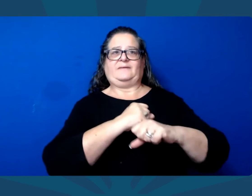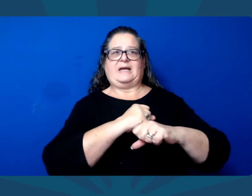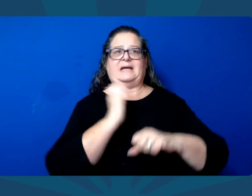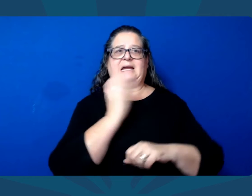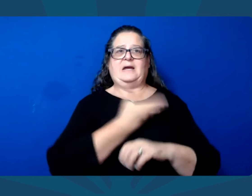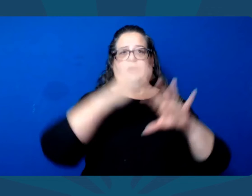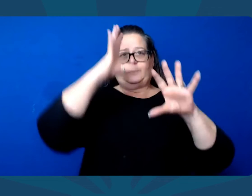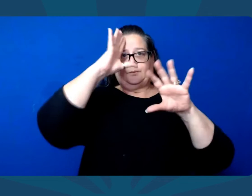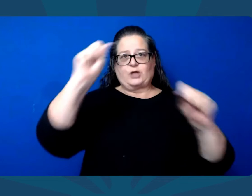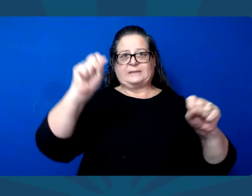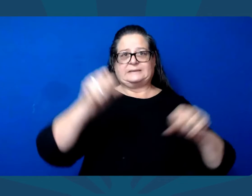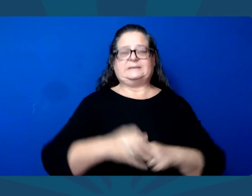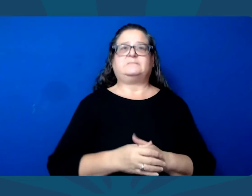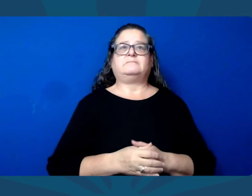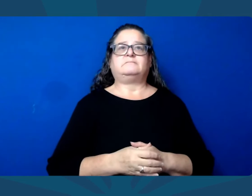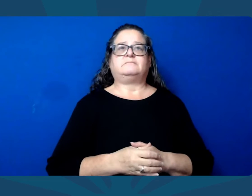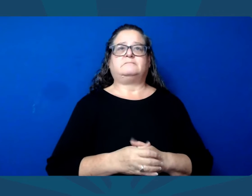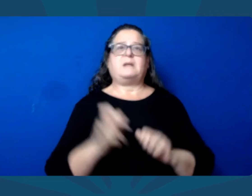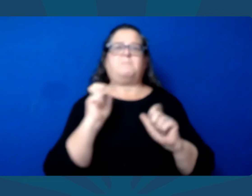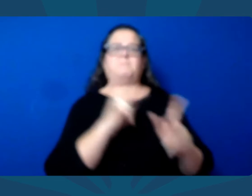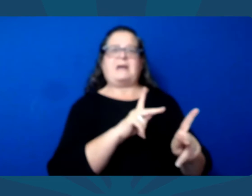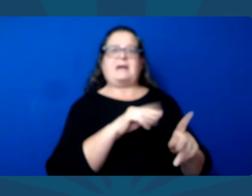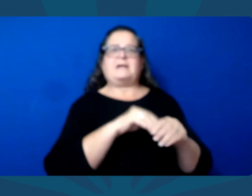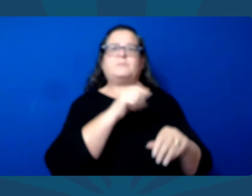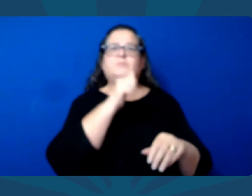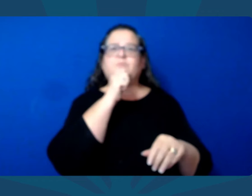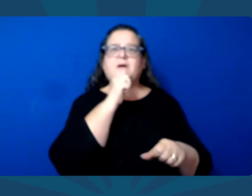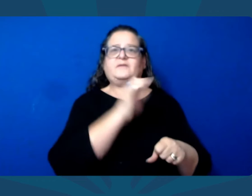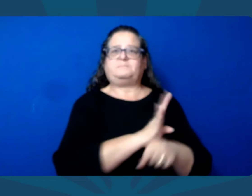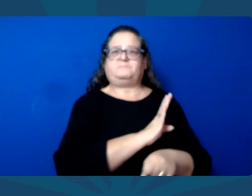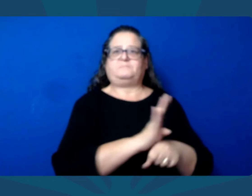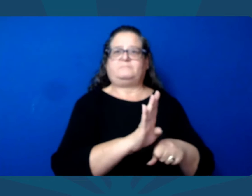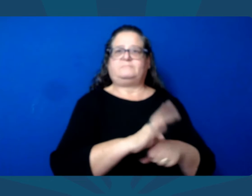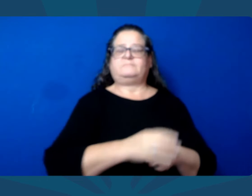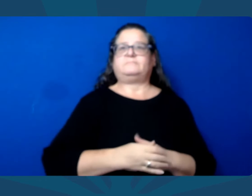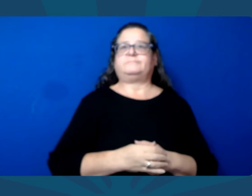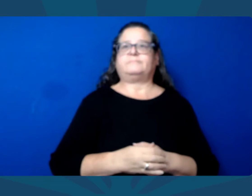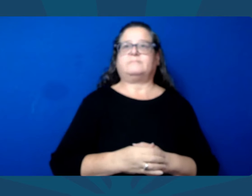I made numerous appearances on national TV defending our president.